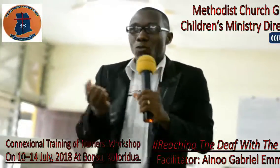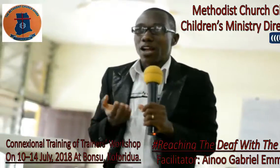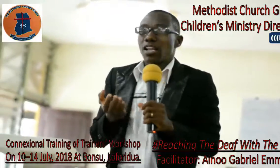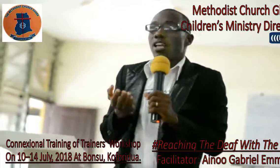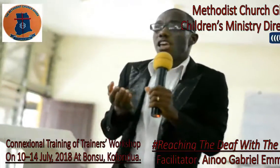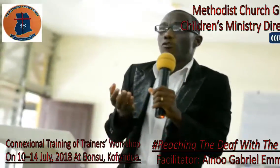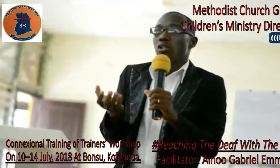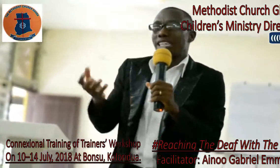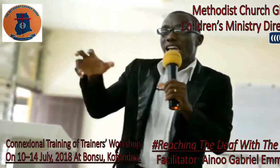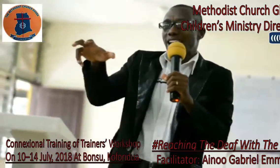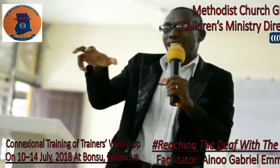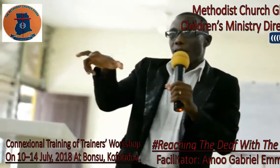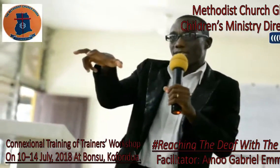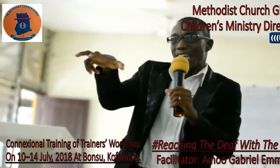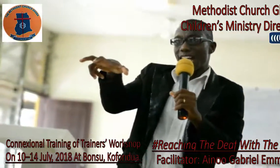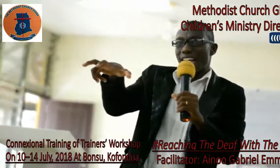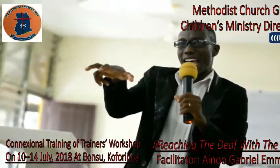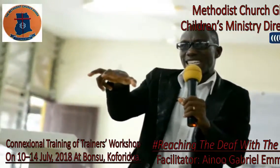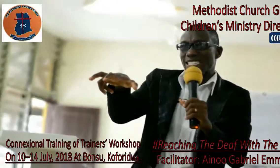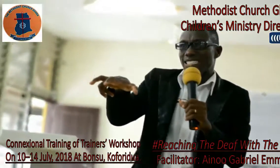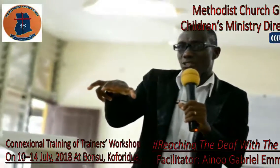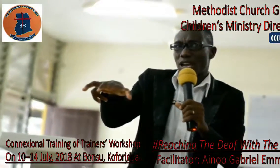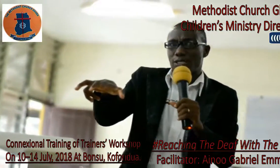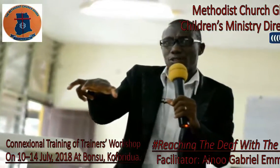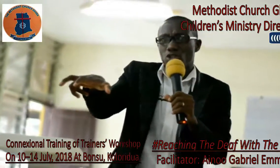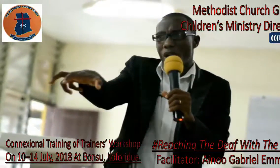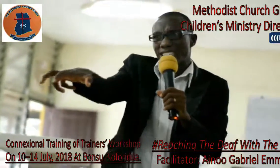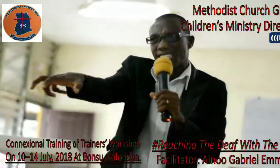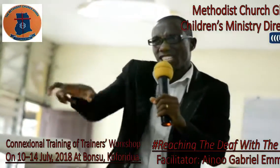want. If you turn it upside down like this, this right means you are stingy.